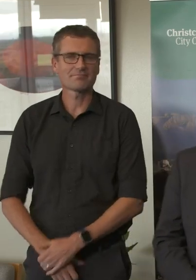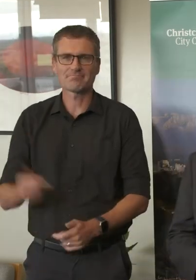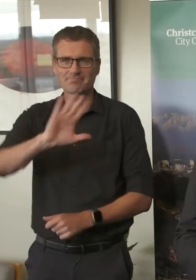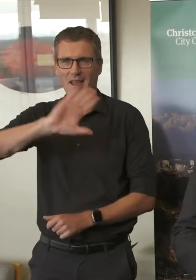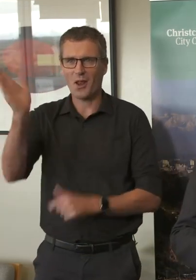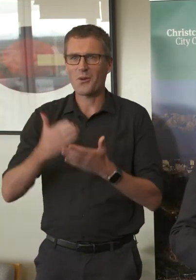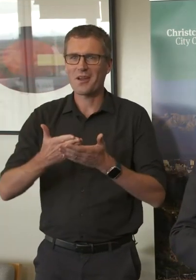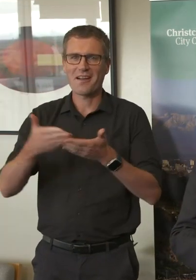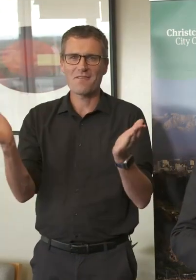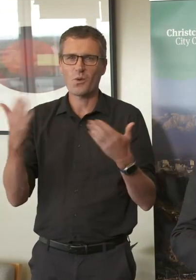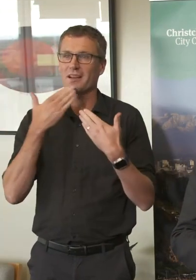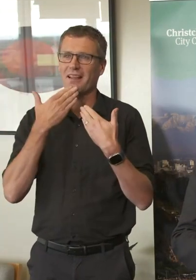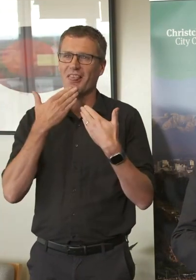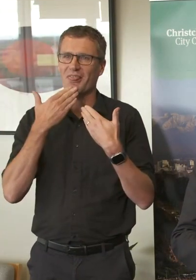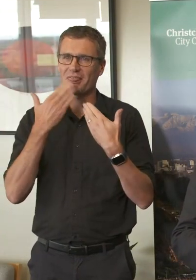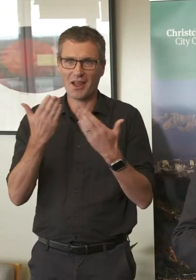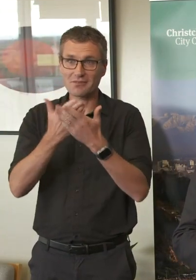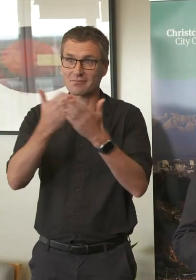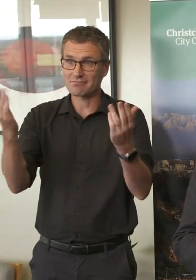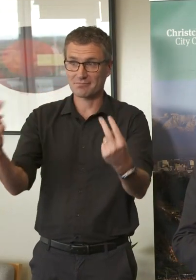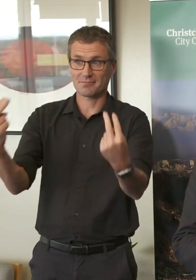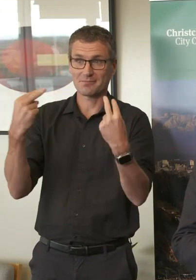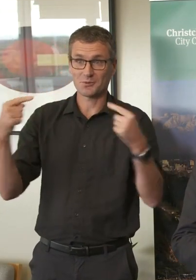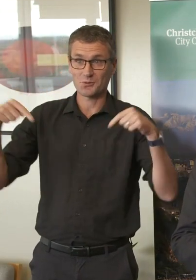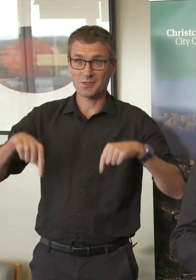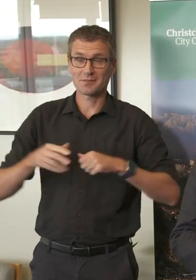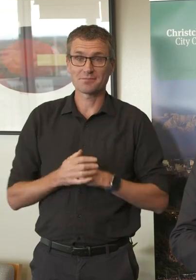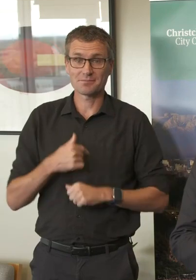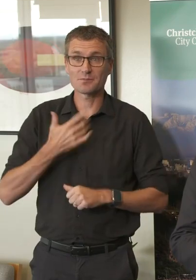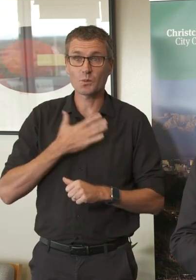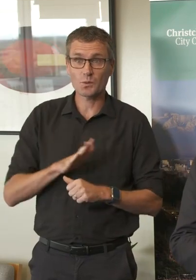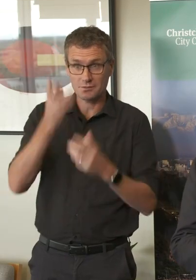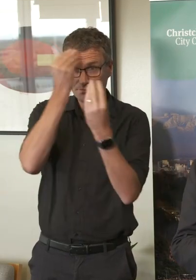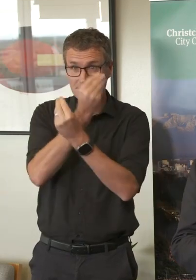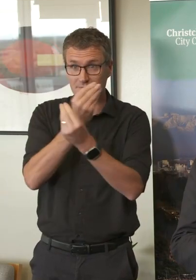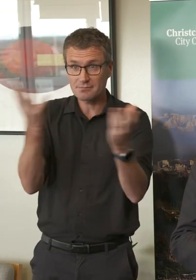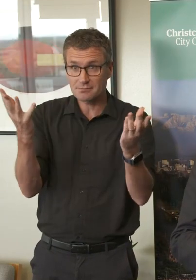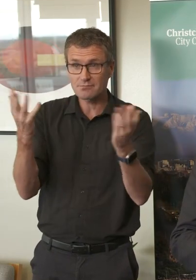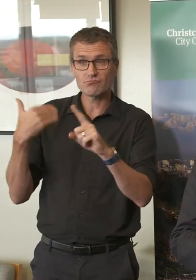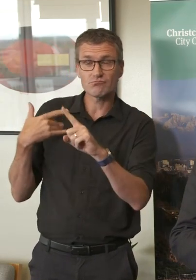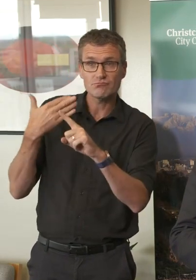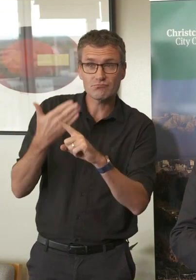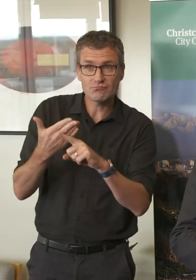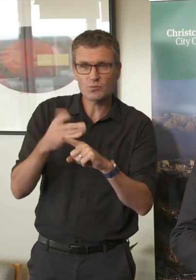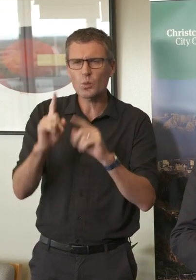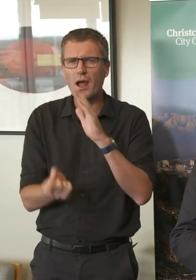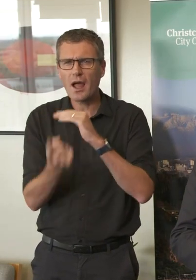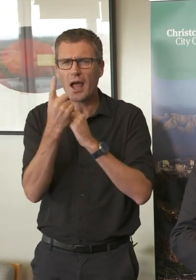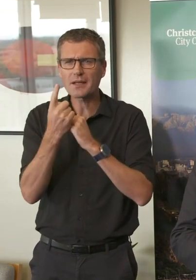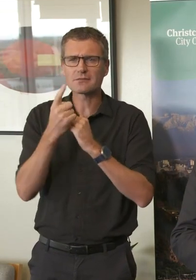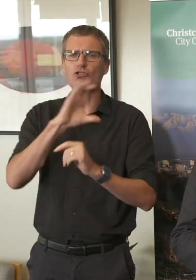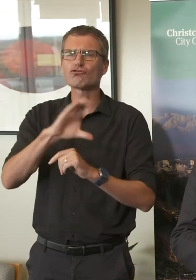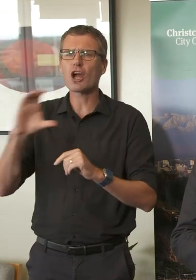Hello everyone, thank you very much for your attention here today. I'd just like to give you an update on where the state of emergency is